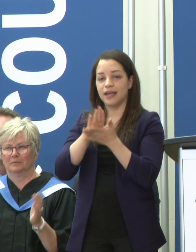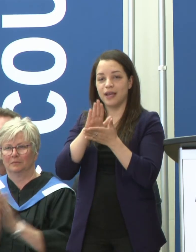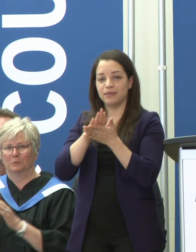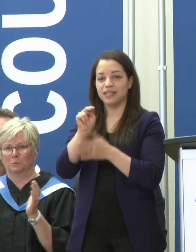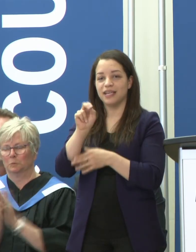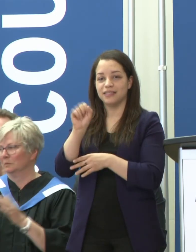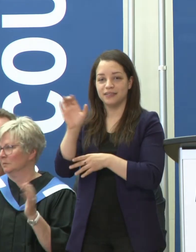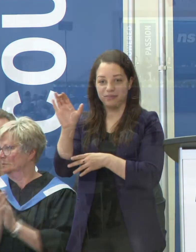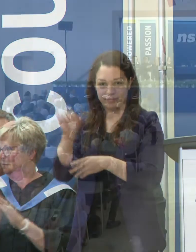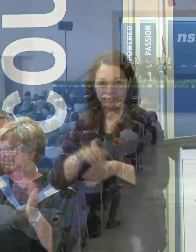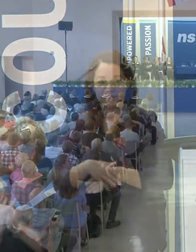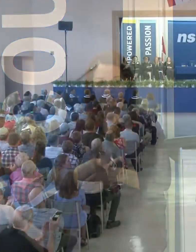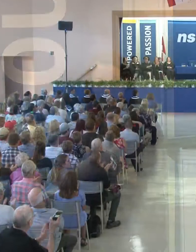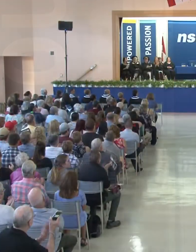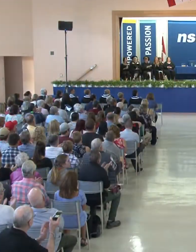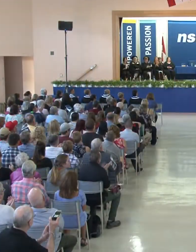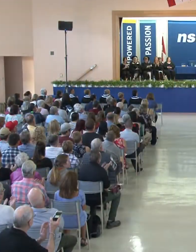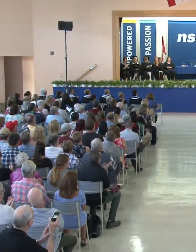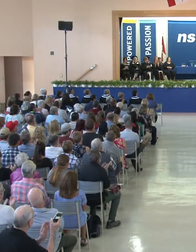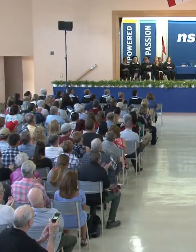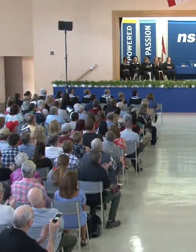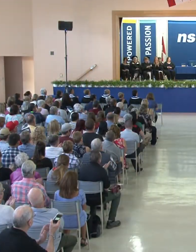College.